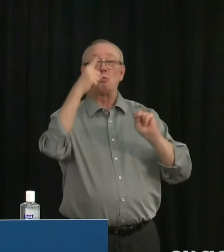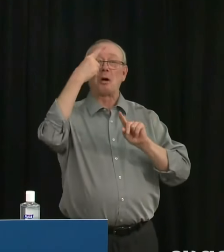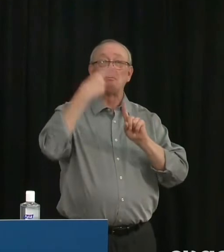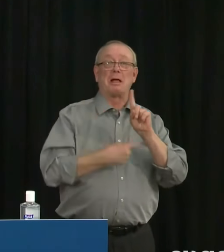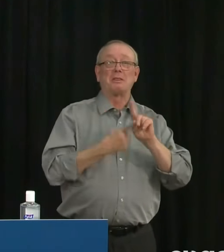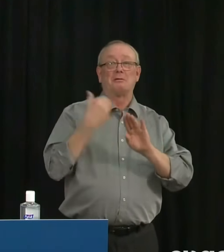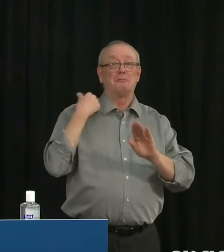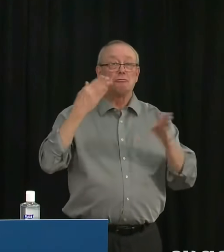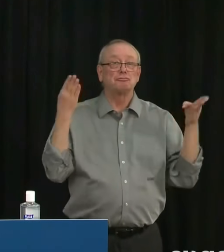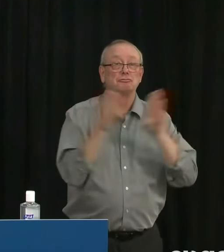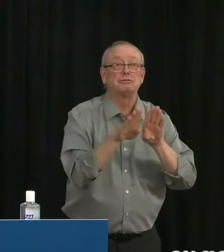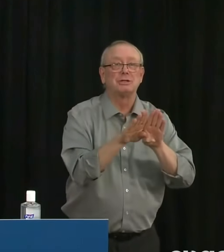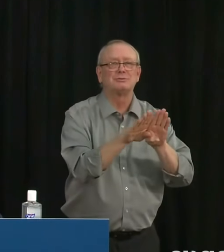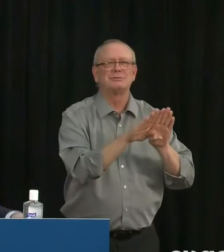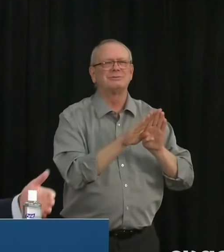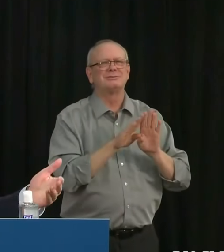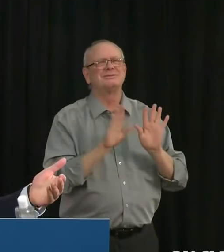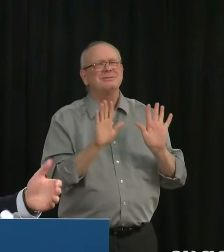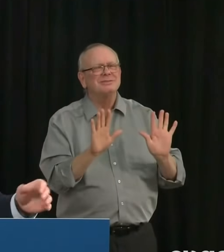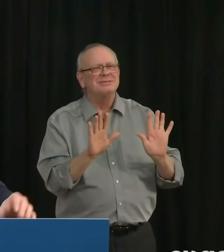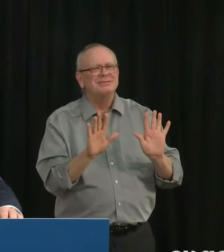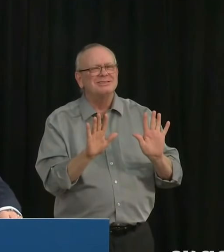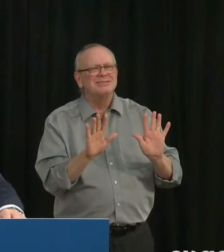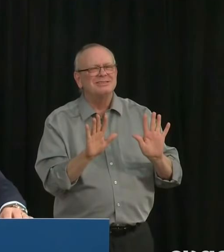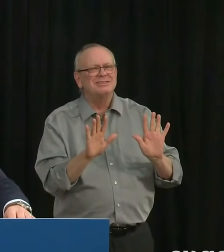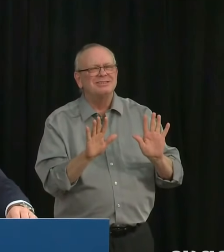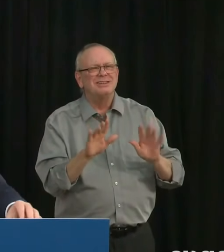us as Cabinet that's either a yes or no